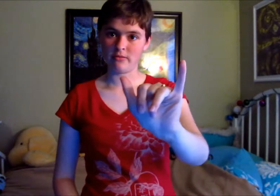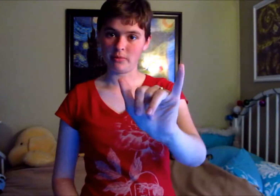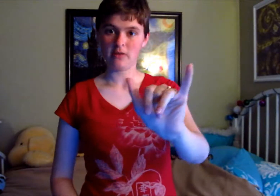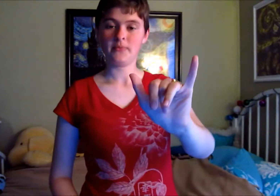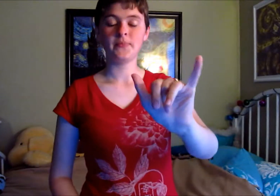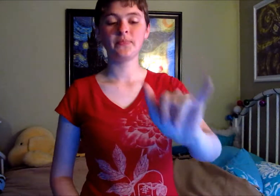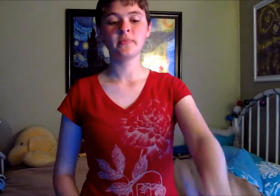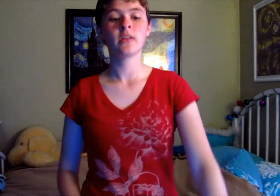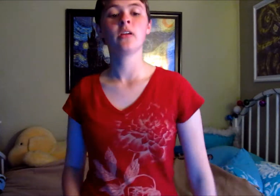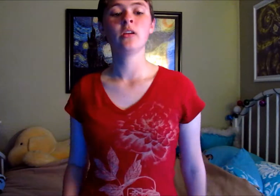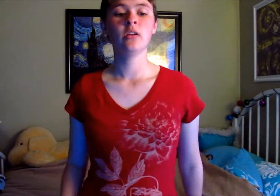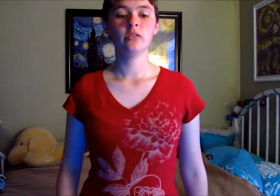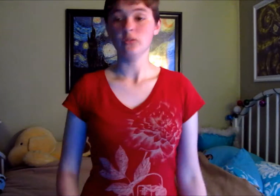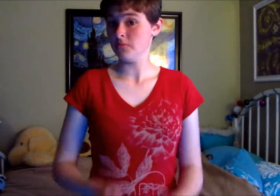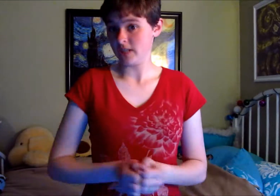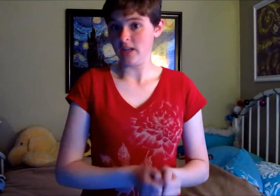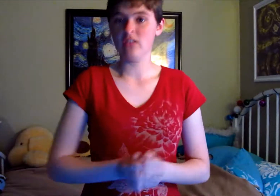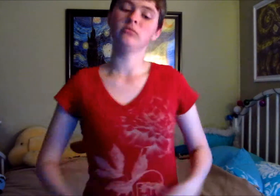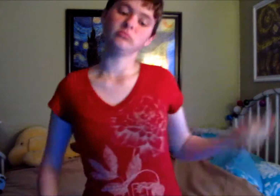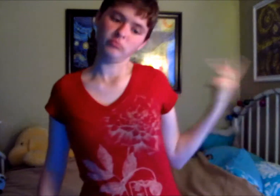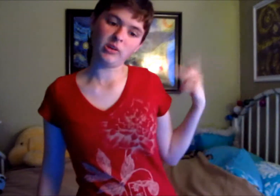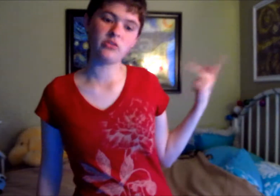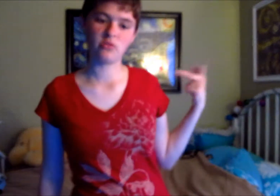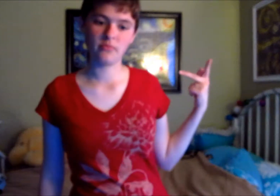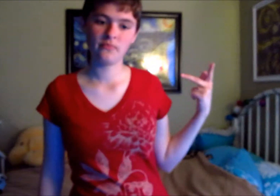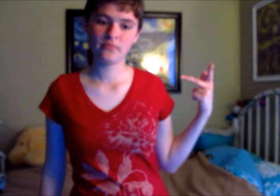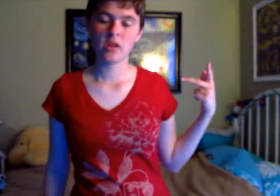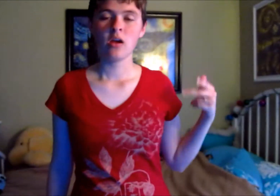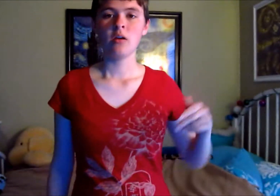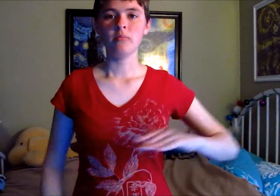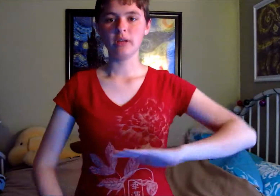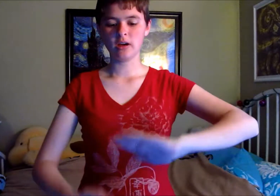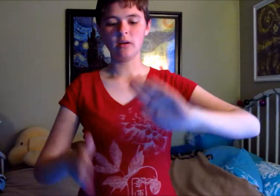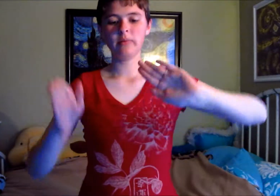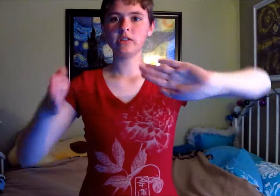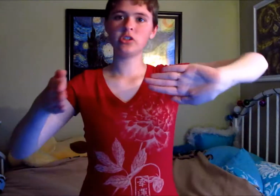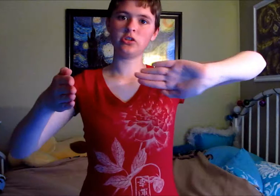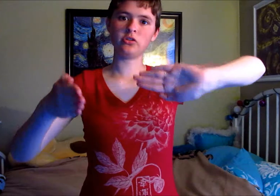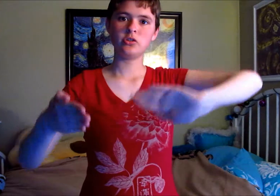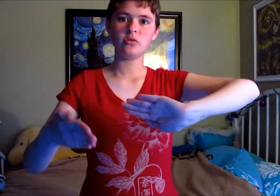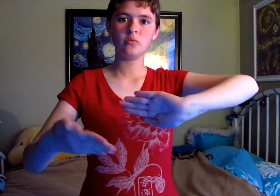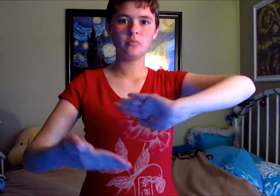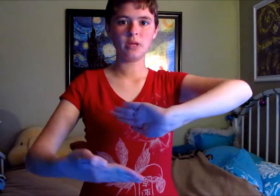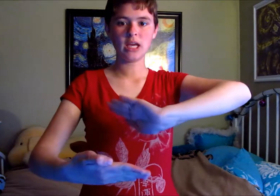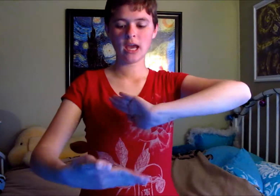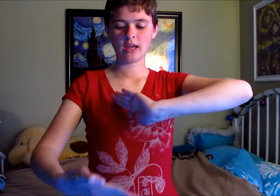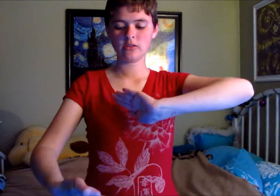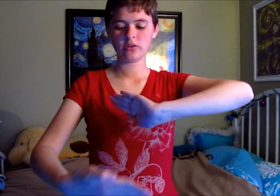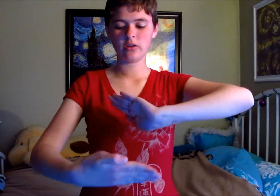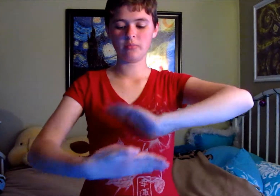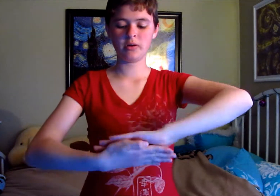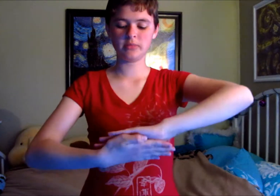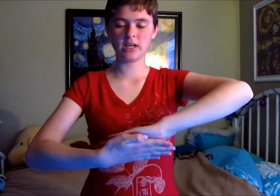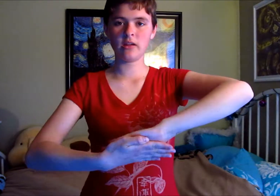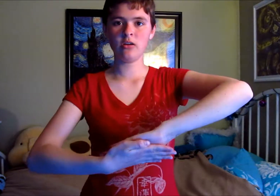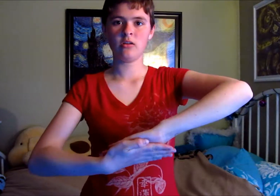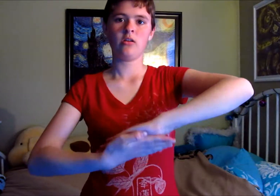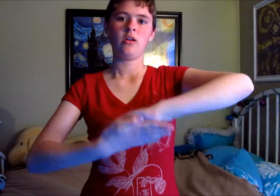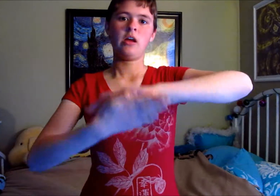been. So together, we two. Become is just two B hands. You're going to put them together and